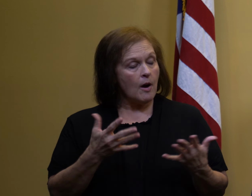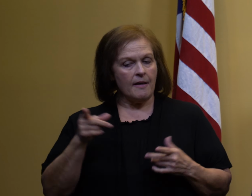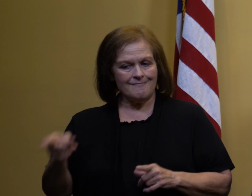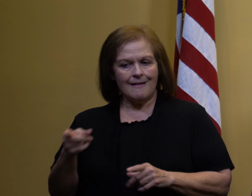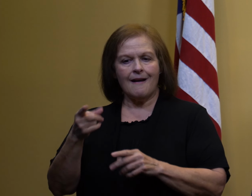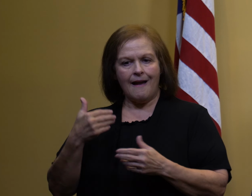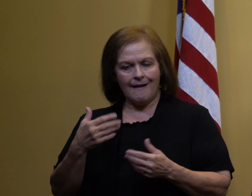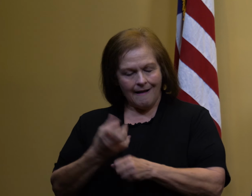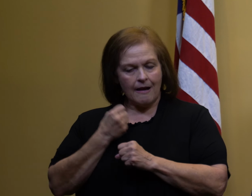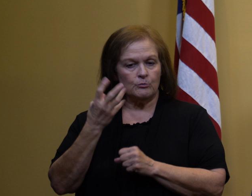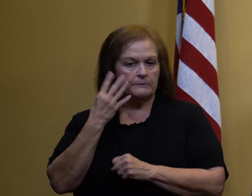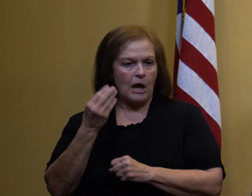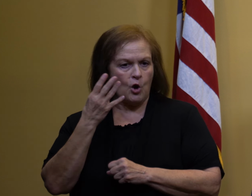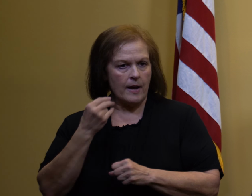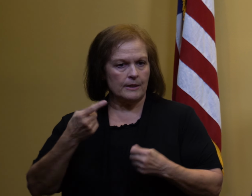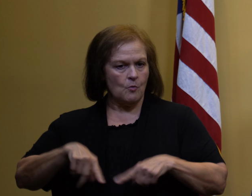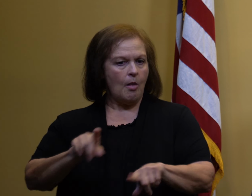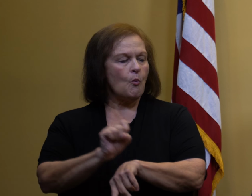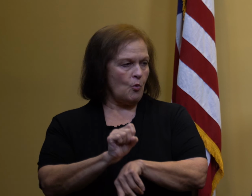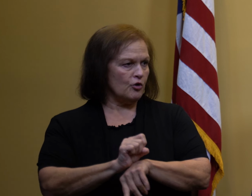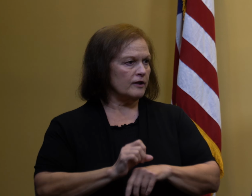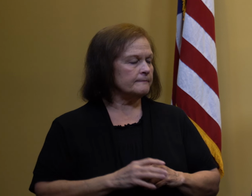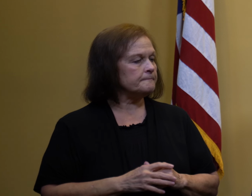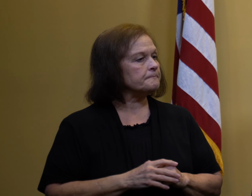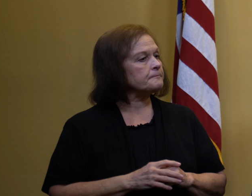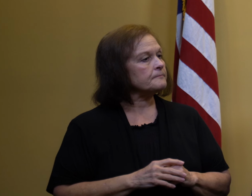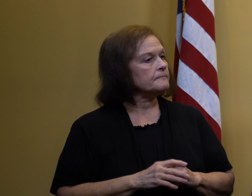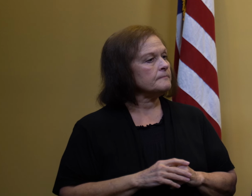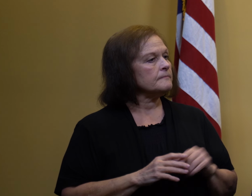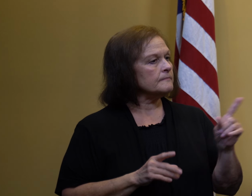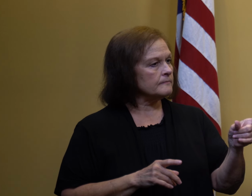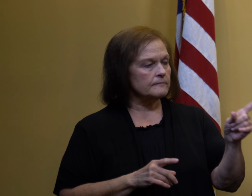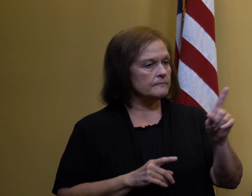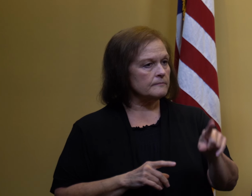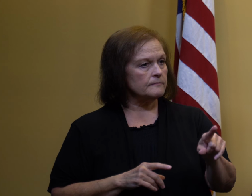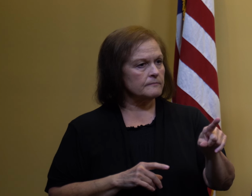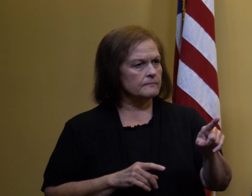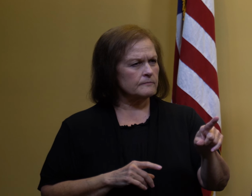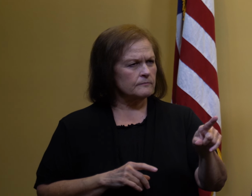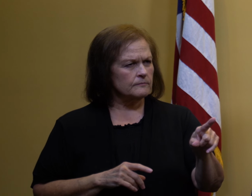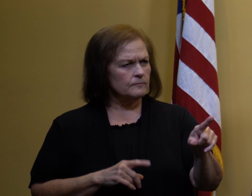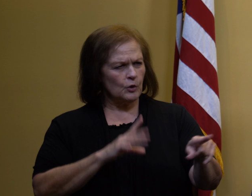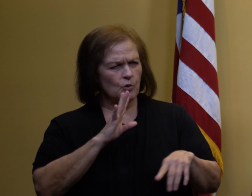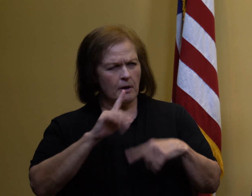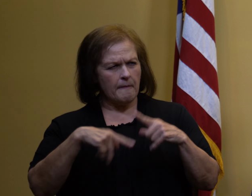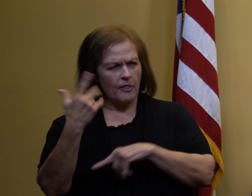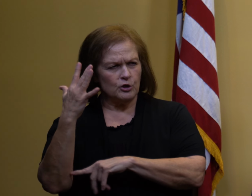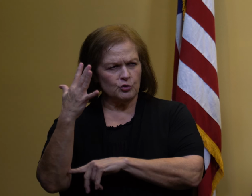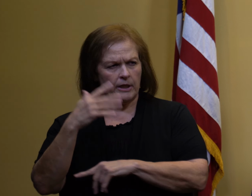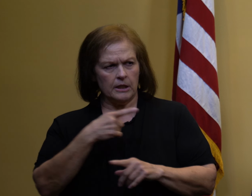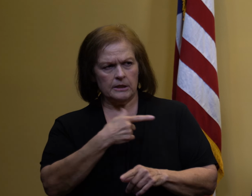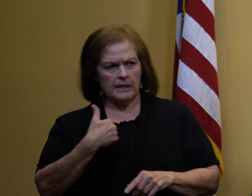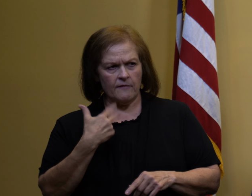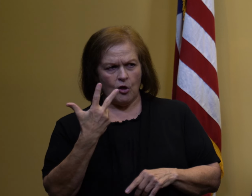will live with them throughout a lifetime. We've got to move on, but I'll try to come back to you. Foxy? Back to the trees, you mentioned that there were